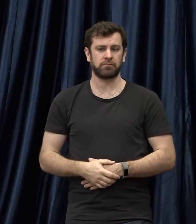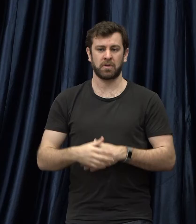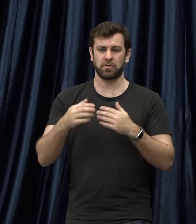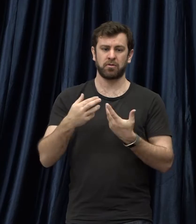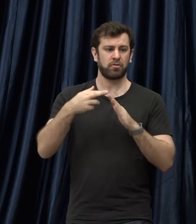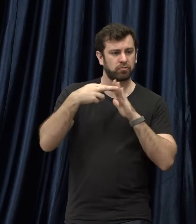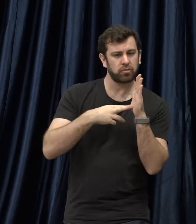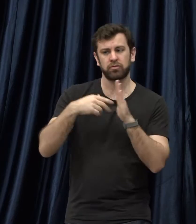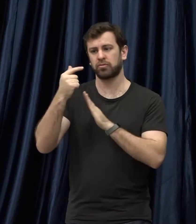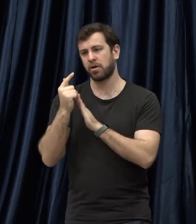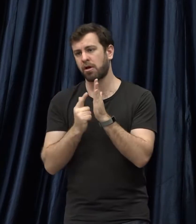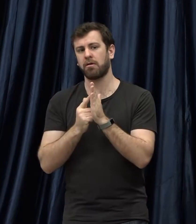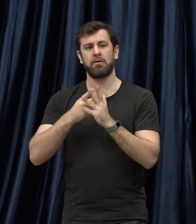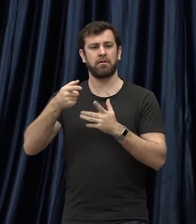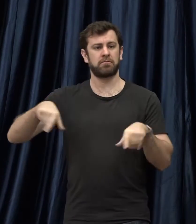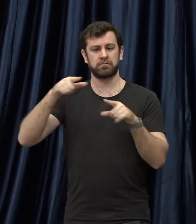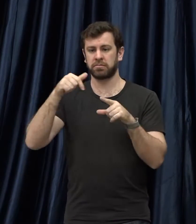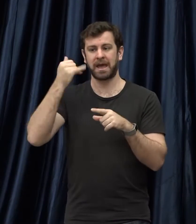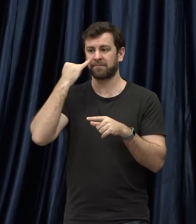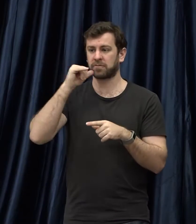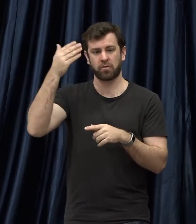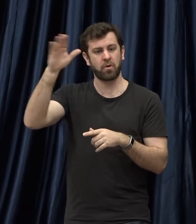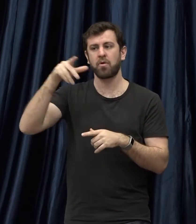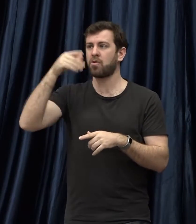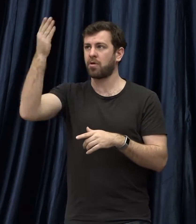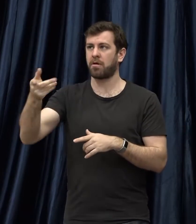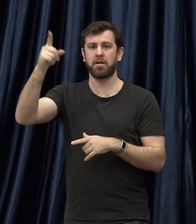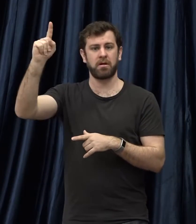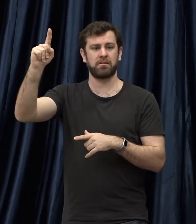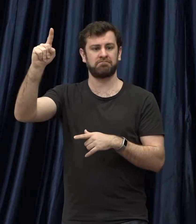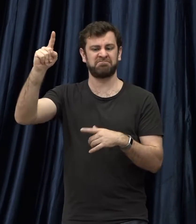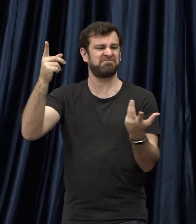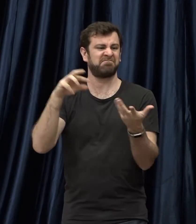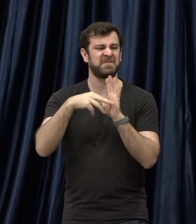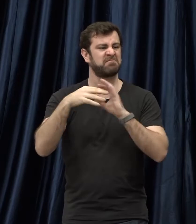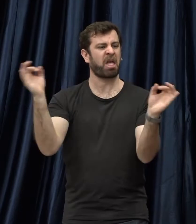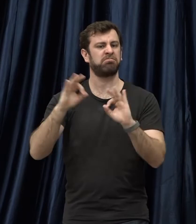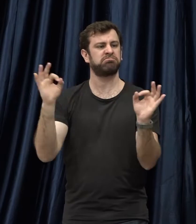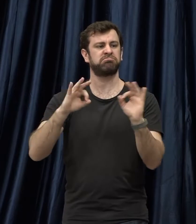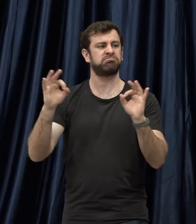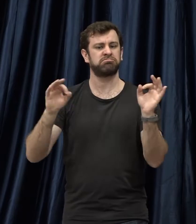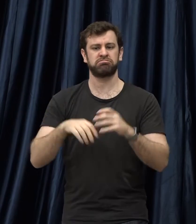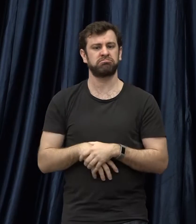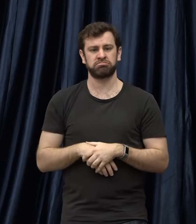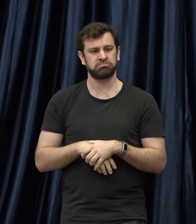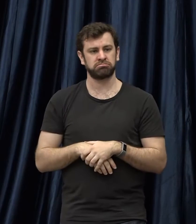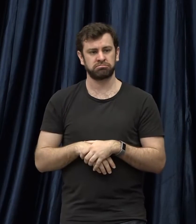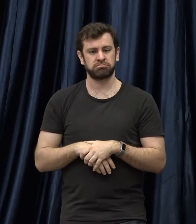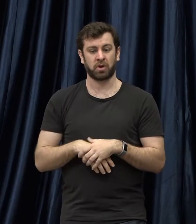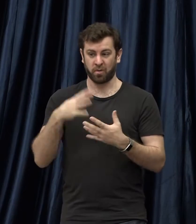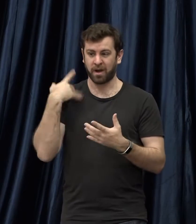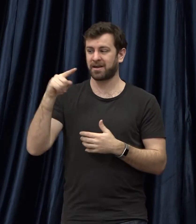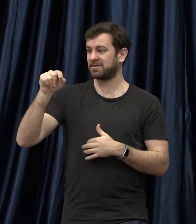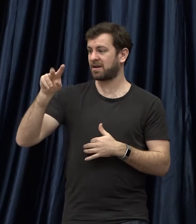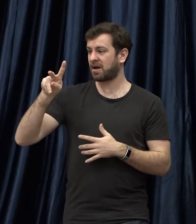rules and laws, without the consciousness of Allah, are meaningless. Because it is the taqwa, it is